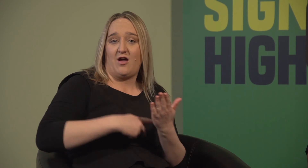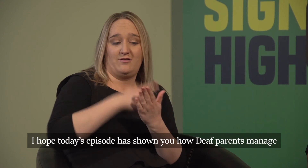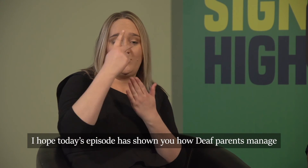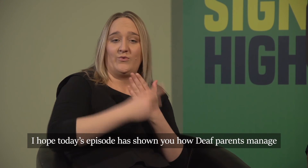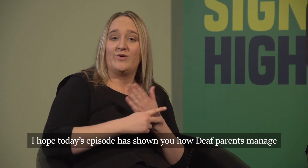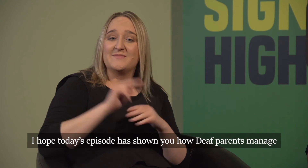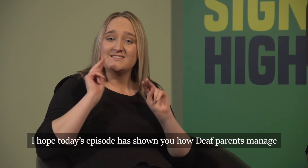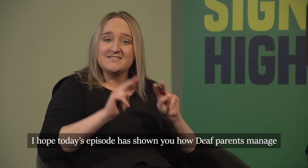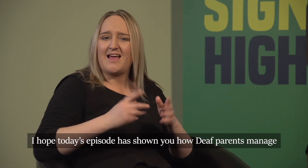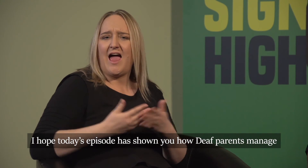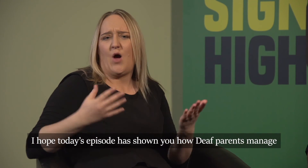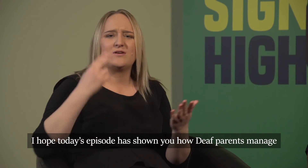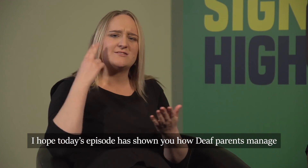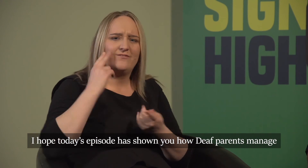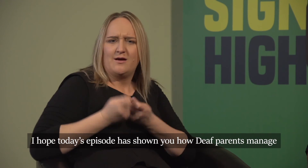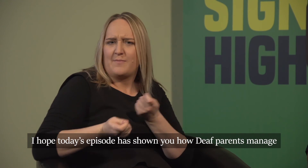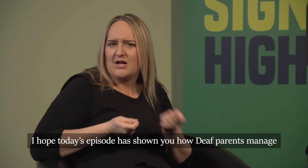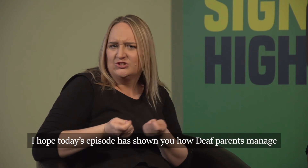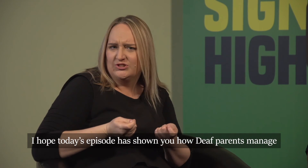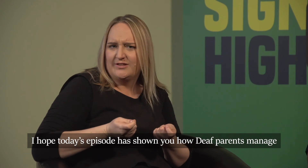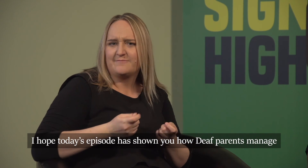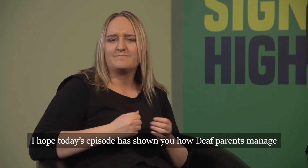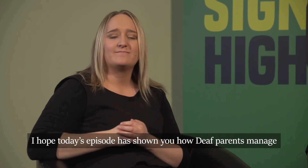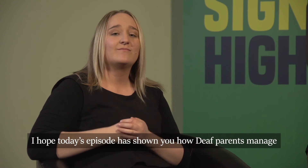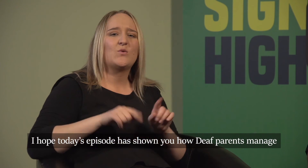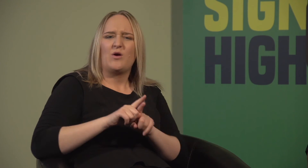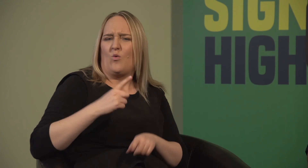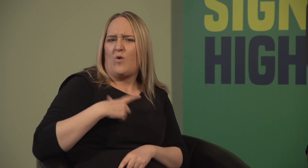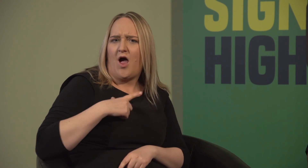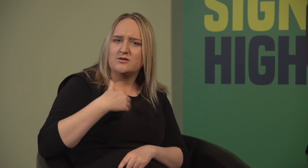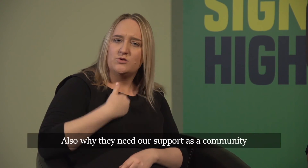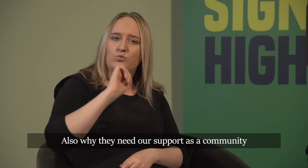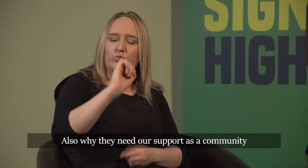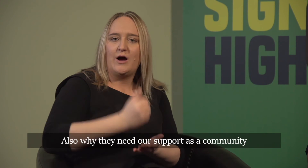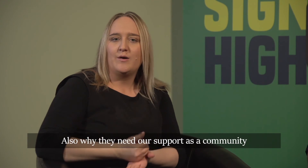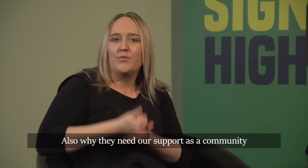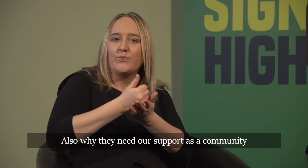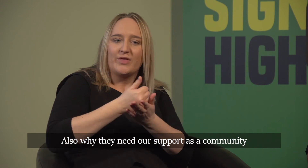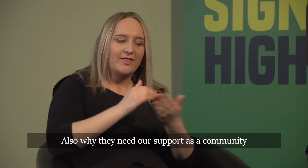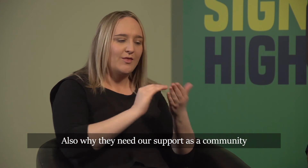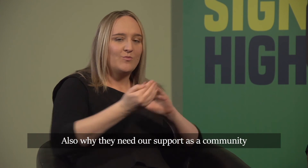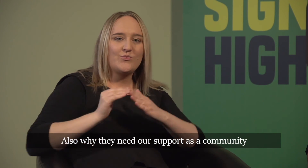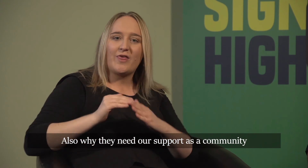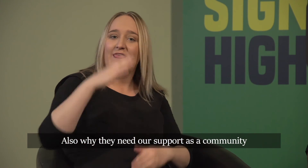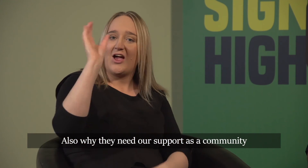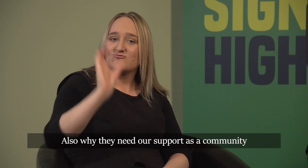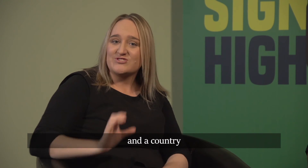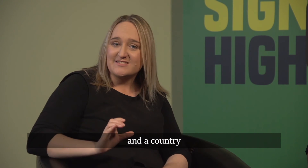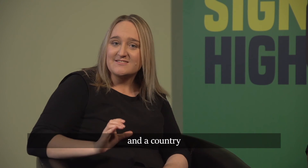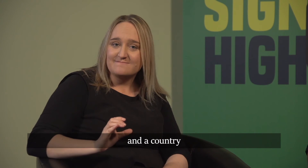I hope today's episode has shown you how deaf parents manage. Also why they need our support as a community and a